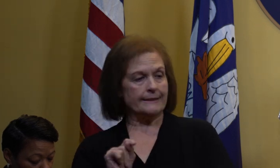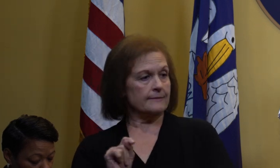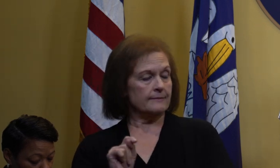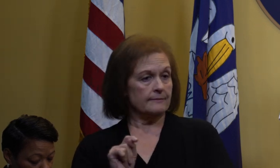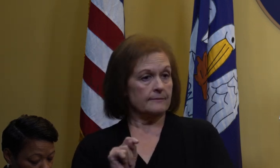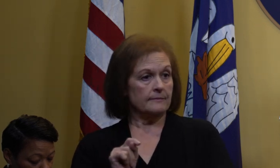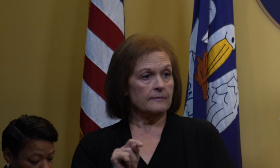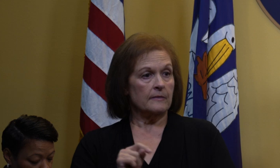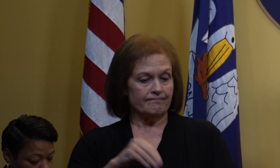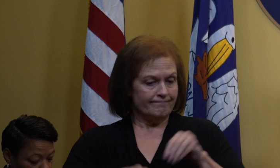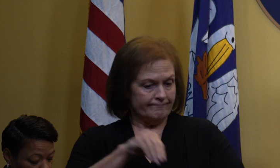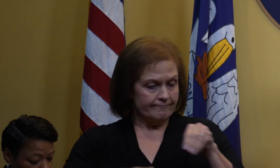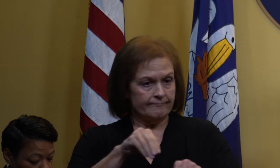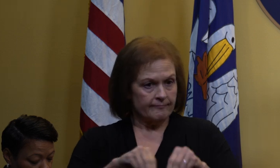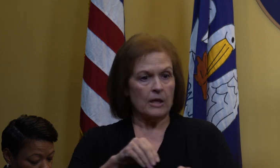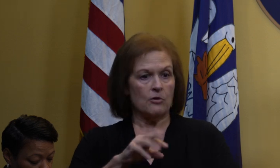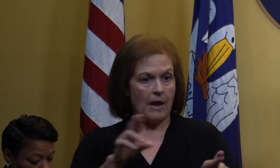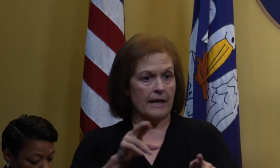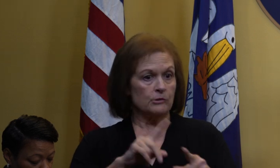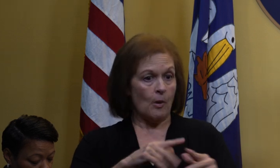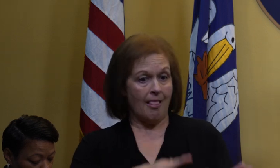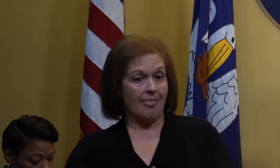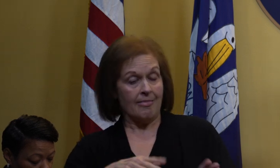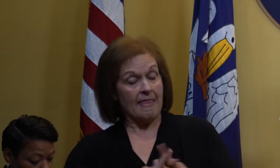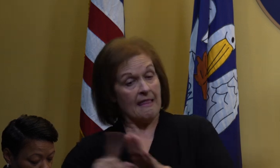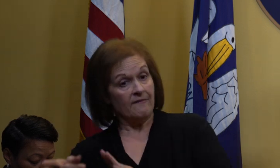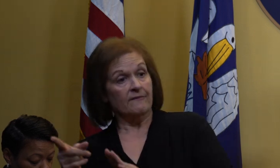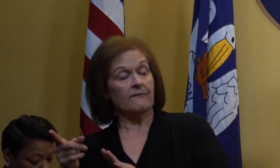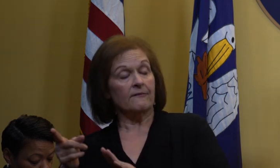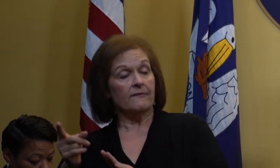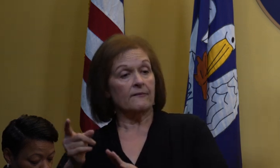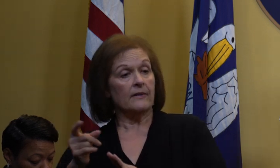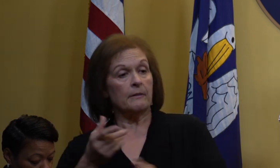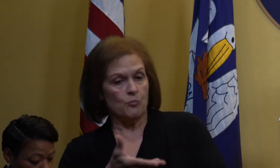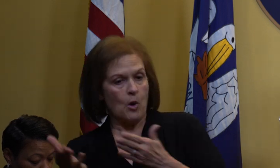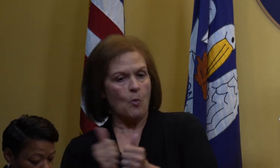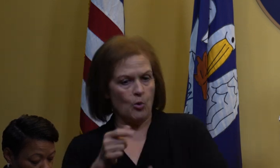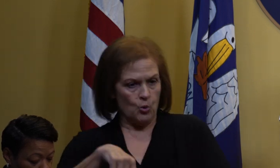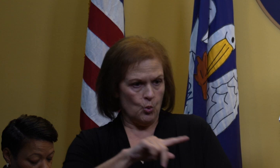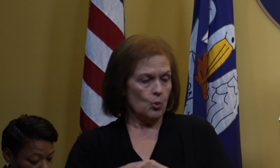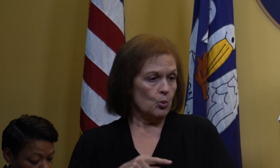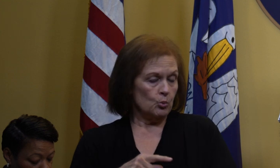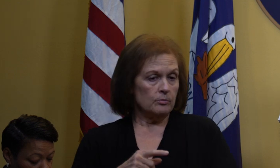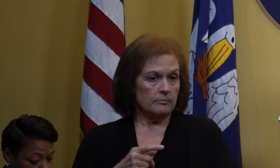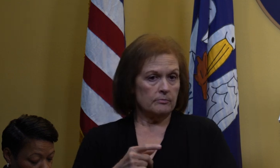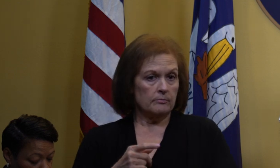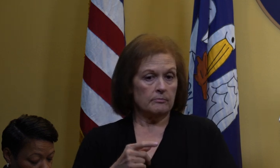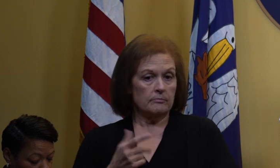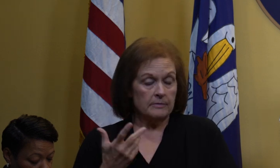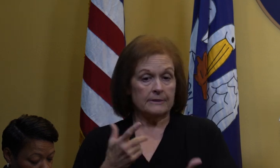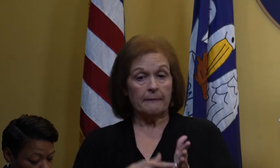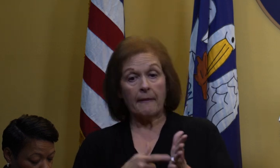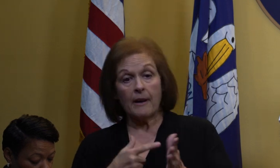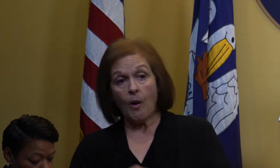have those supplies needed to leave town for a few days, and possibly longer if things don't work out the way that